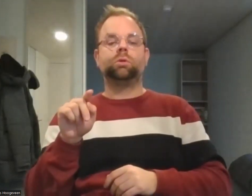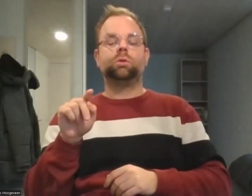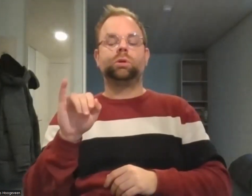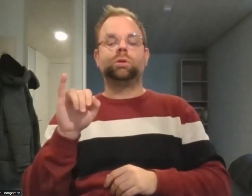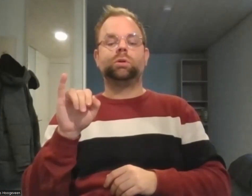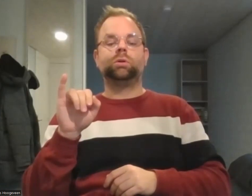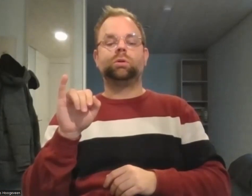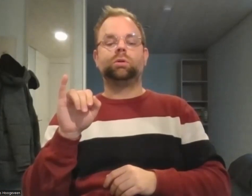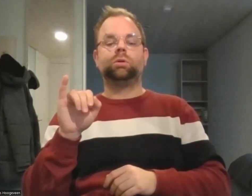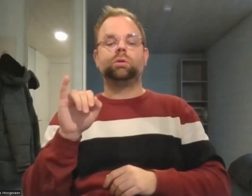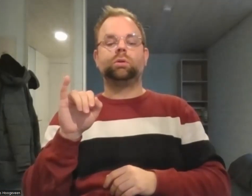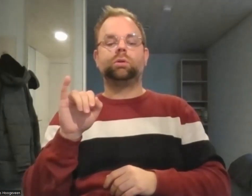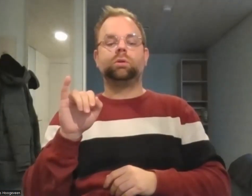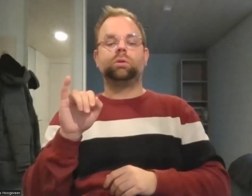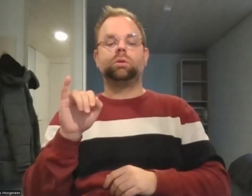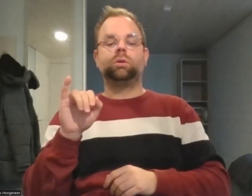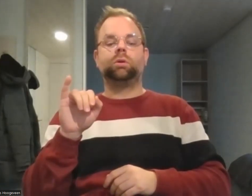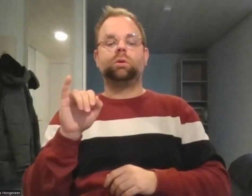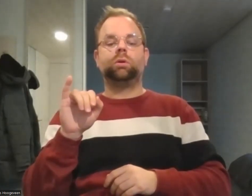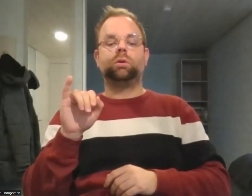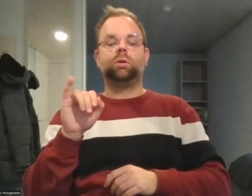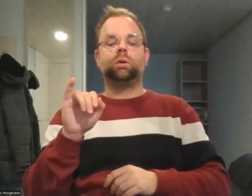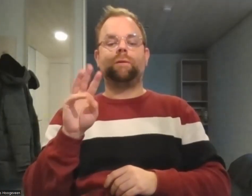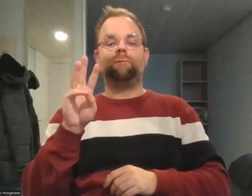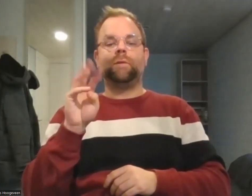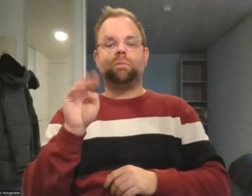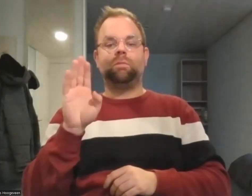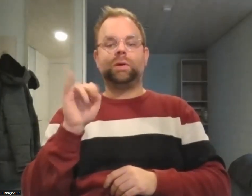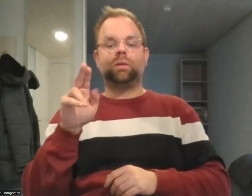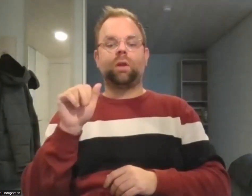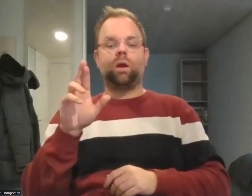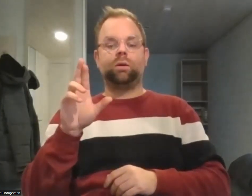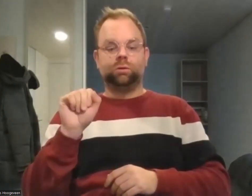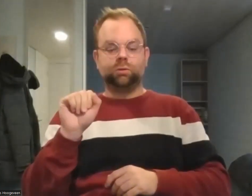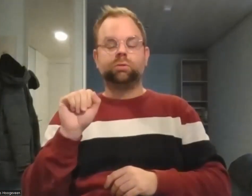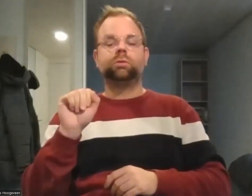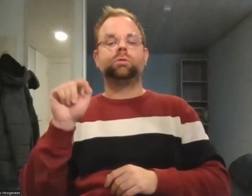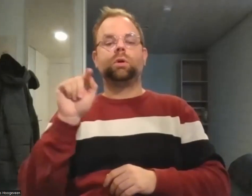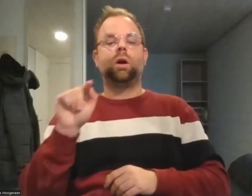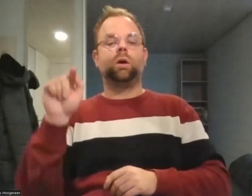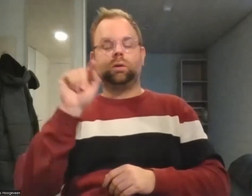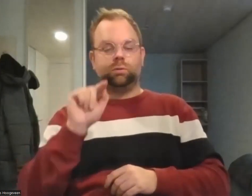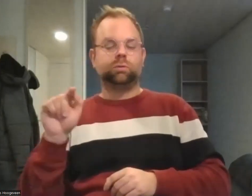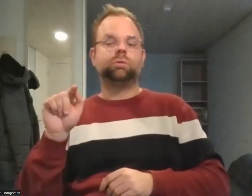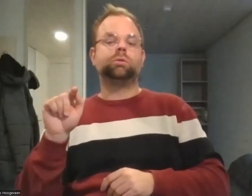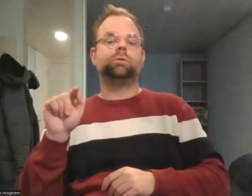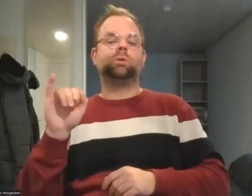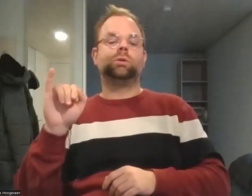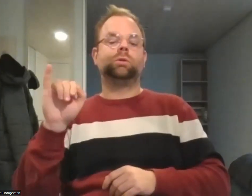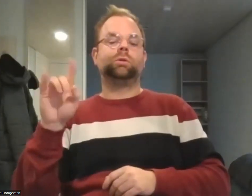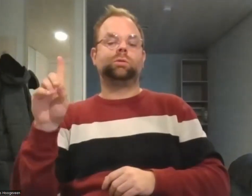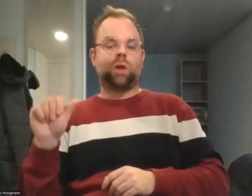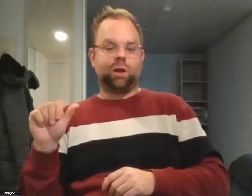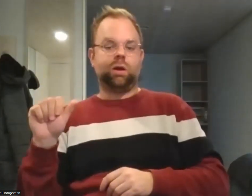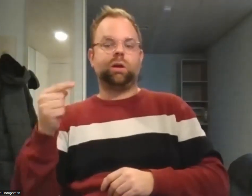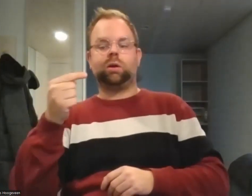We request all speakers to kindly keep to times and keep their cameras if not speaking. We are asking you that